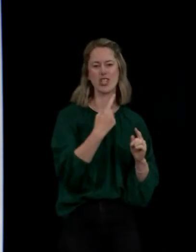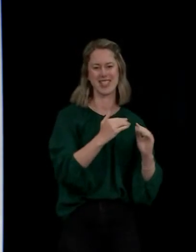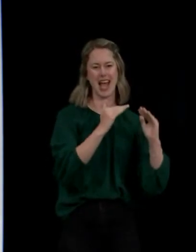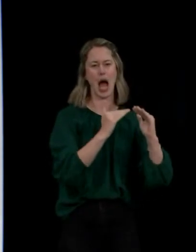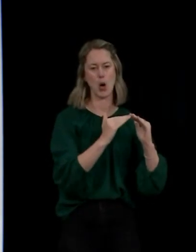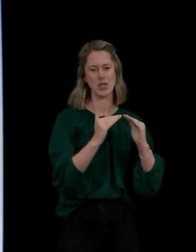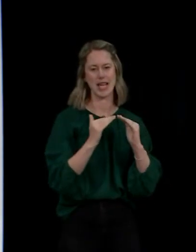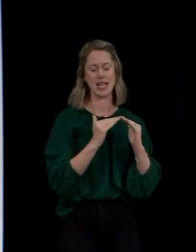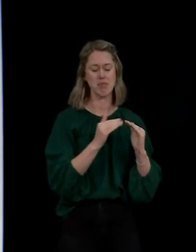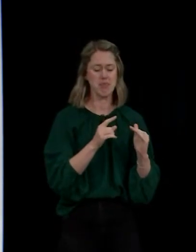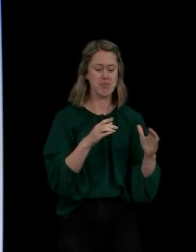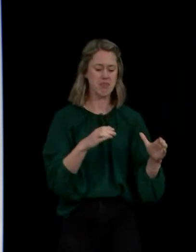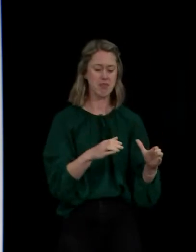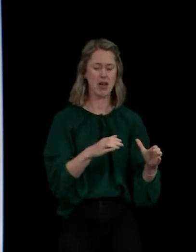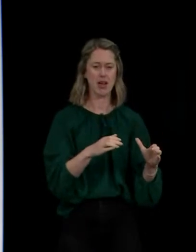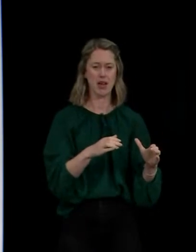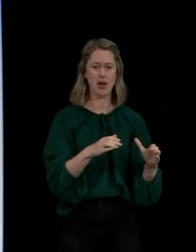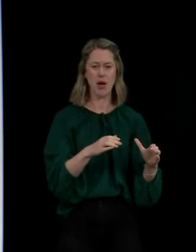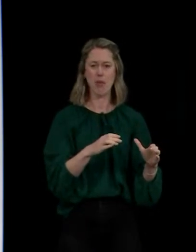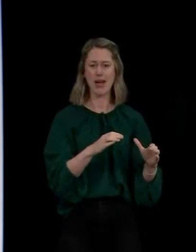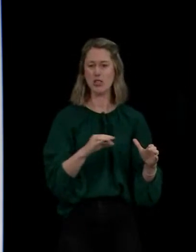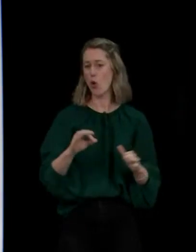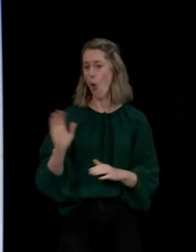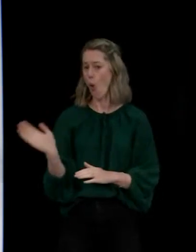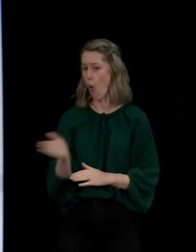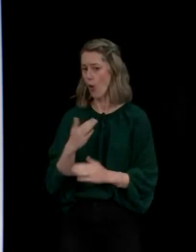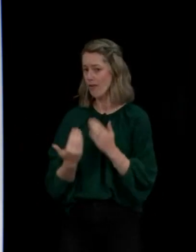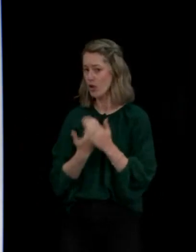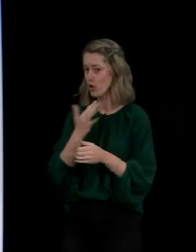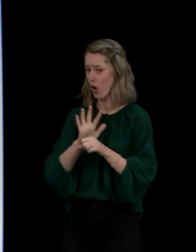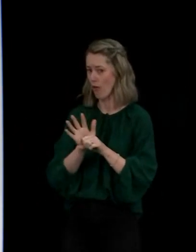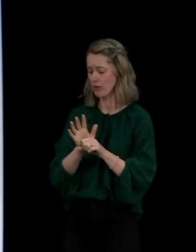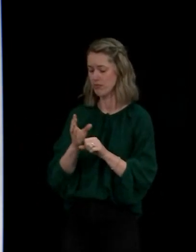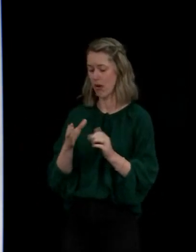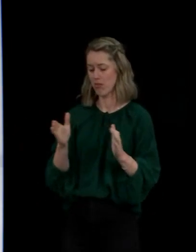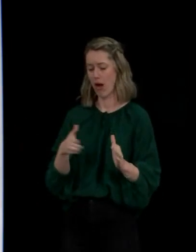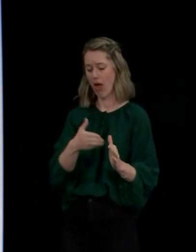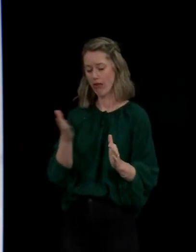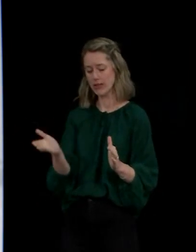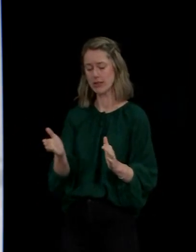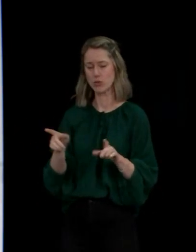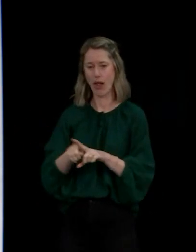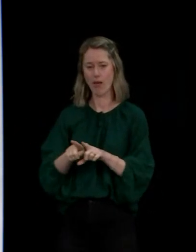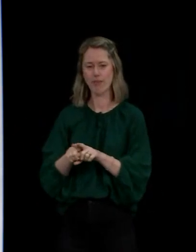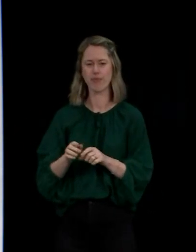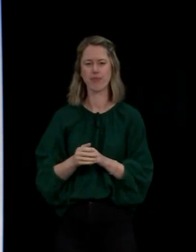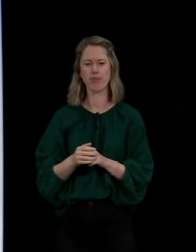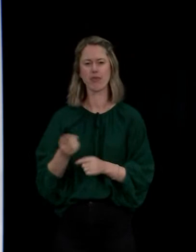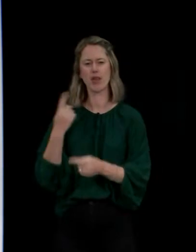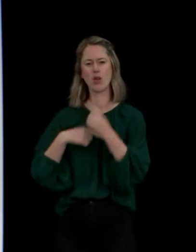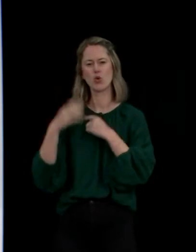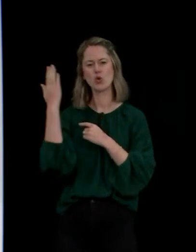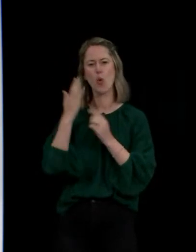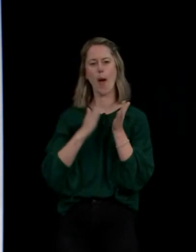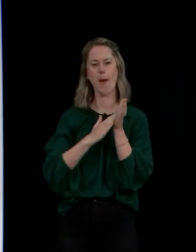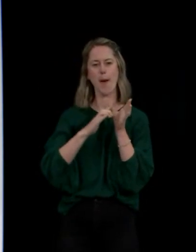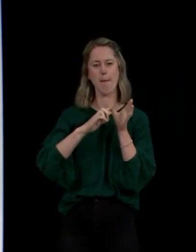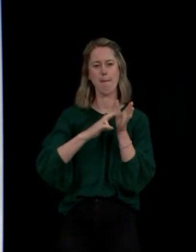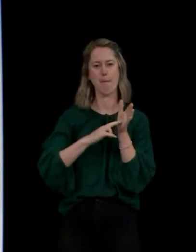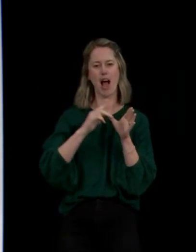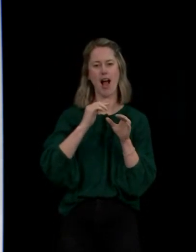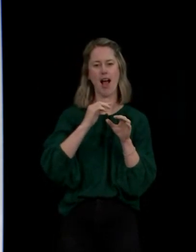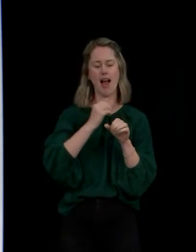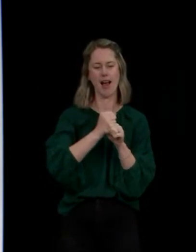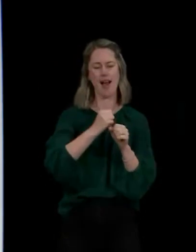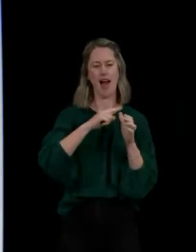is some, but by no means all of our new cases. Now, just going back to Mangatangi School, as I